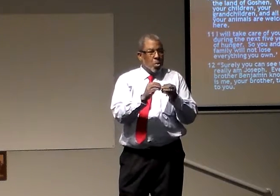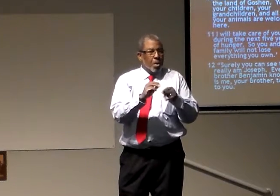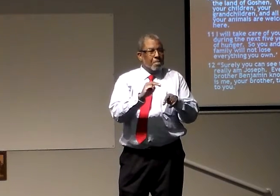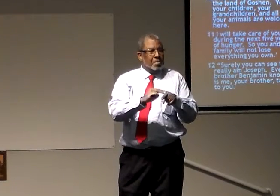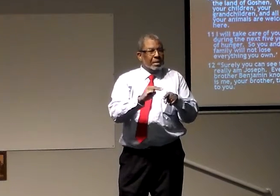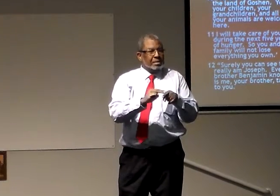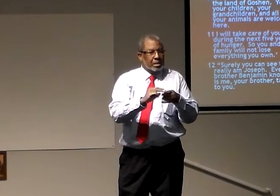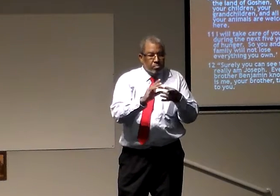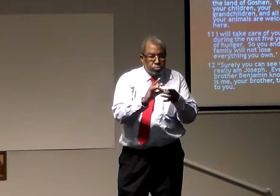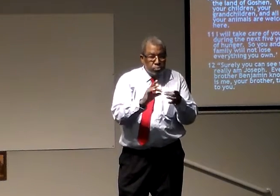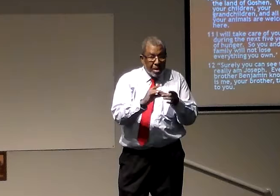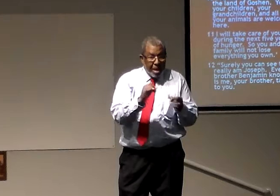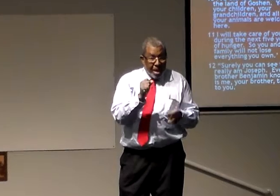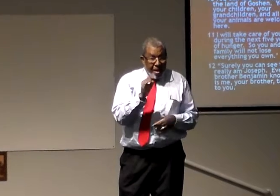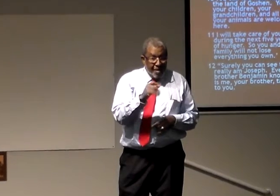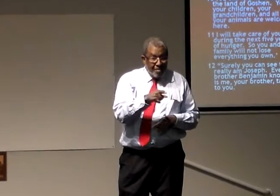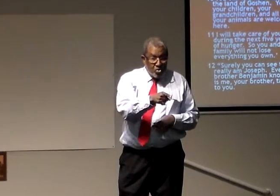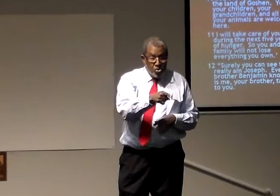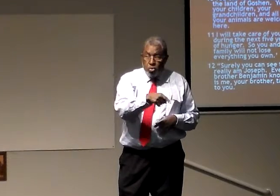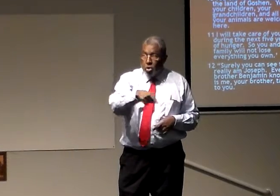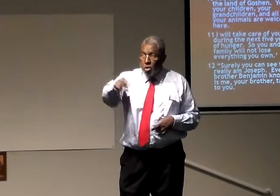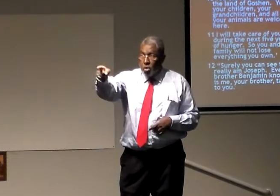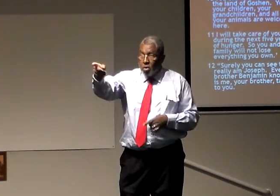Really, more messages.